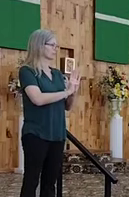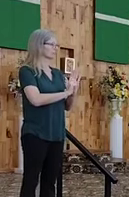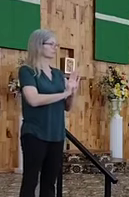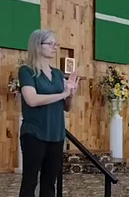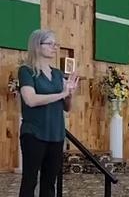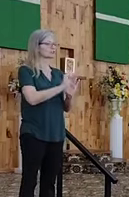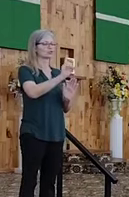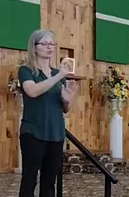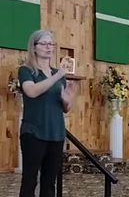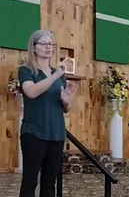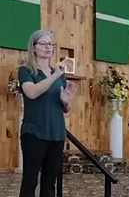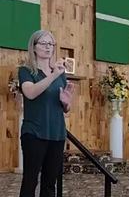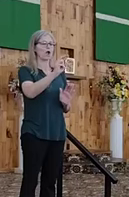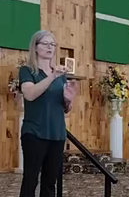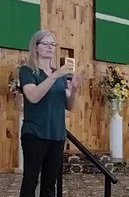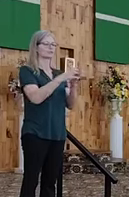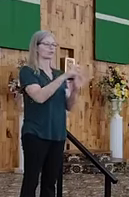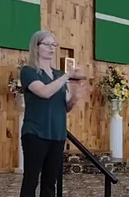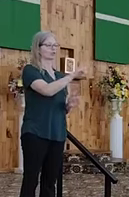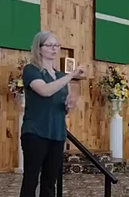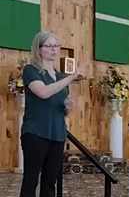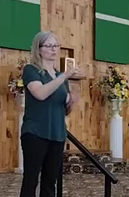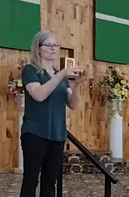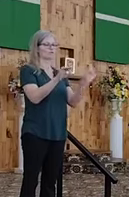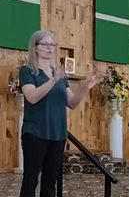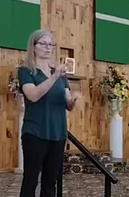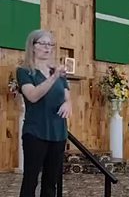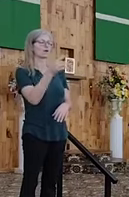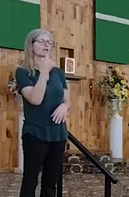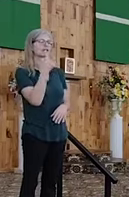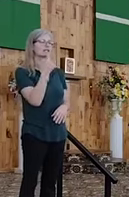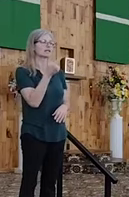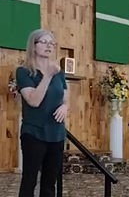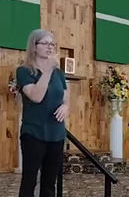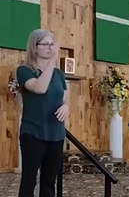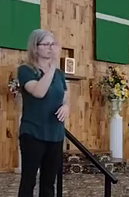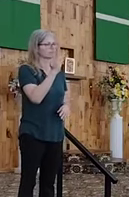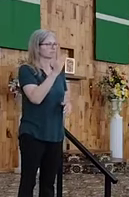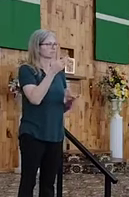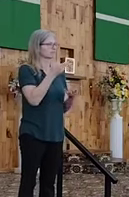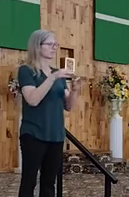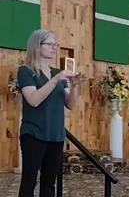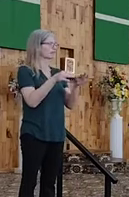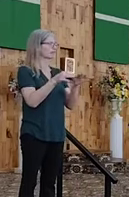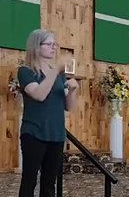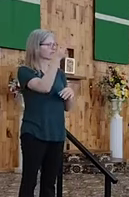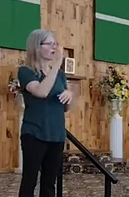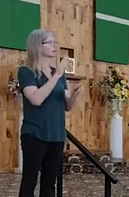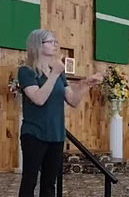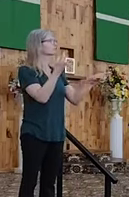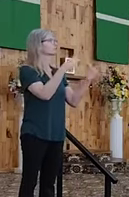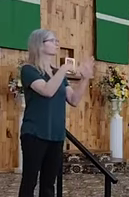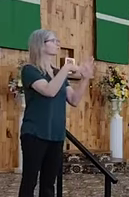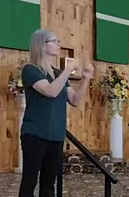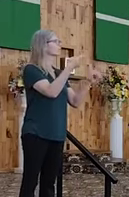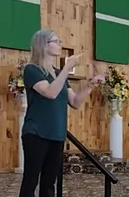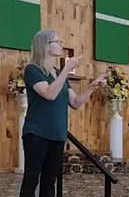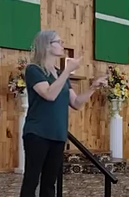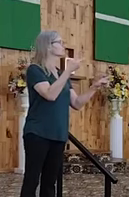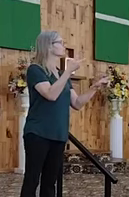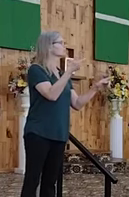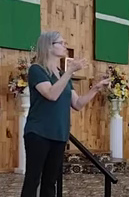Deuteronomy chapter 32, verse 4. It tells us about the God that we're dealing with. 32:4. Somebody read for us, sister. You have it again.